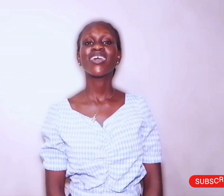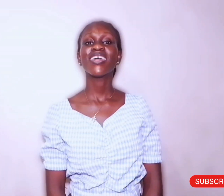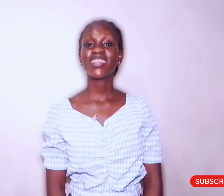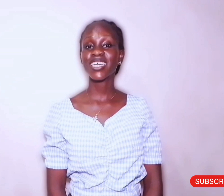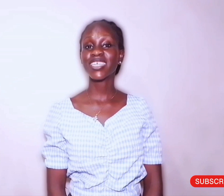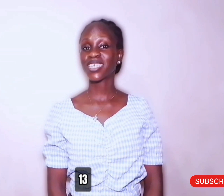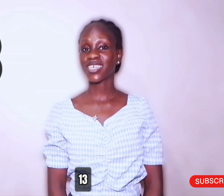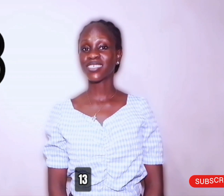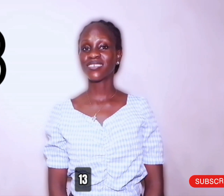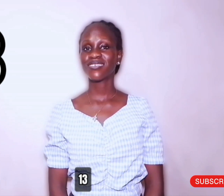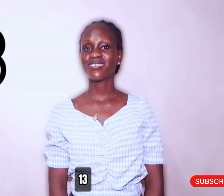13.